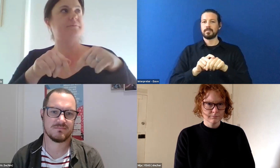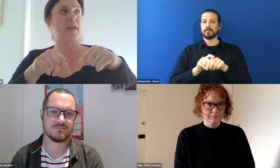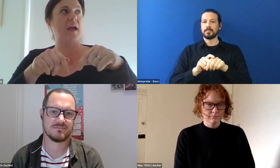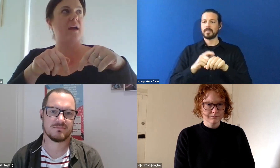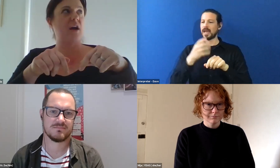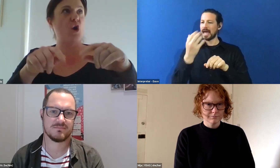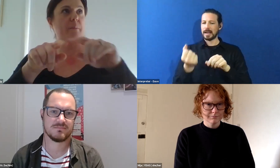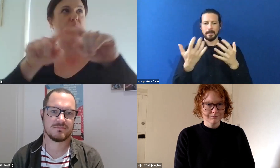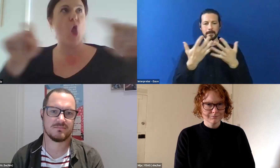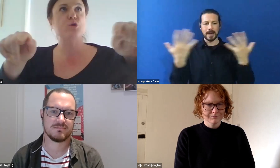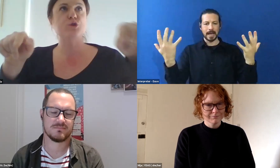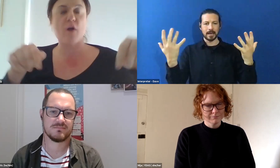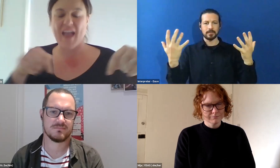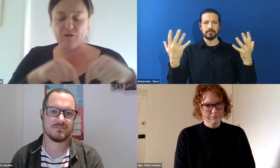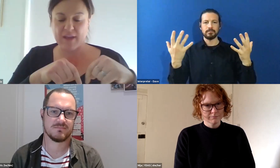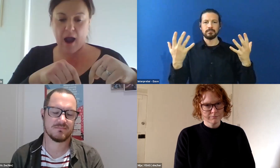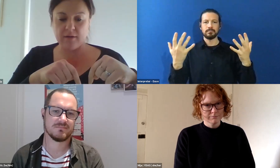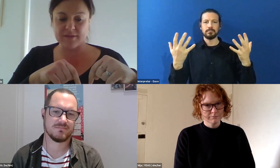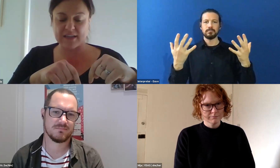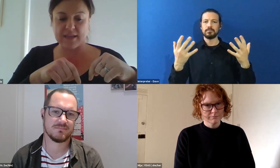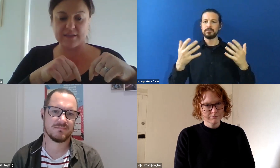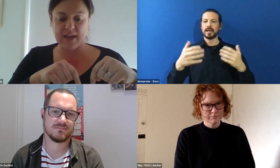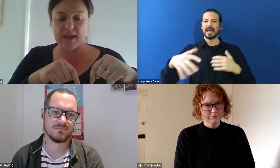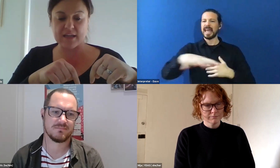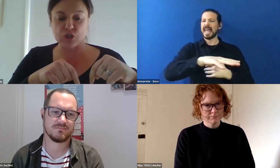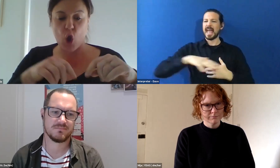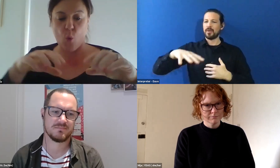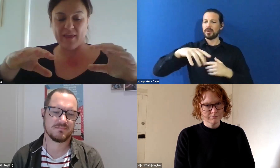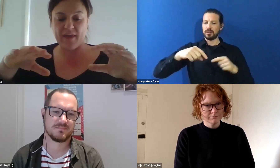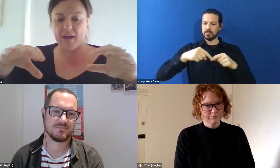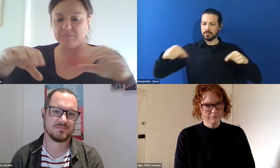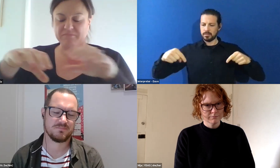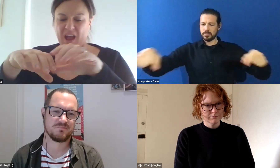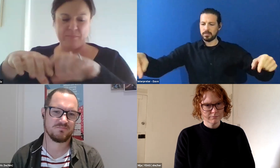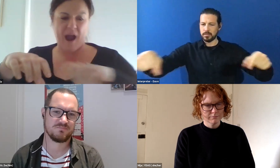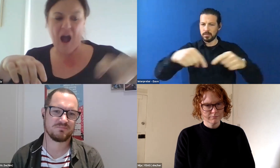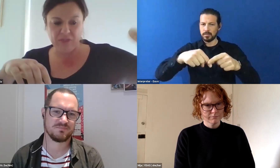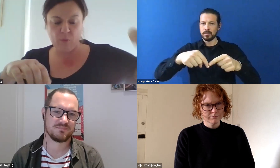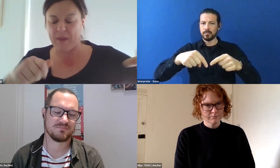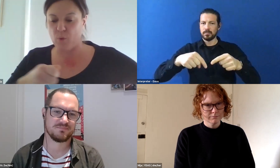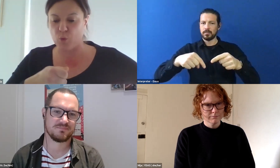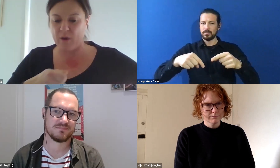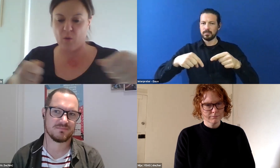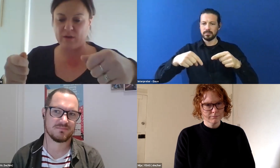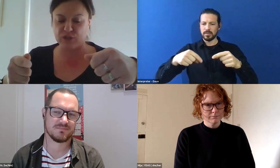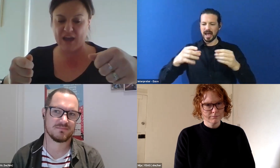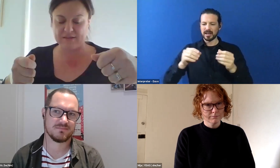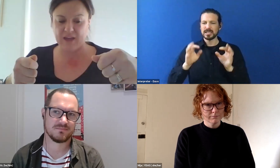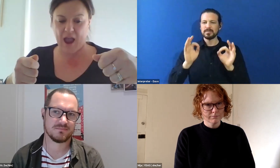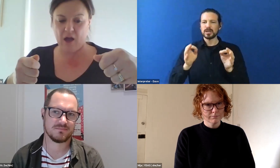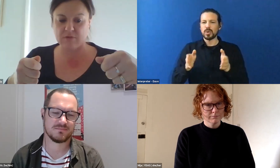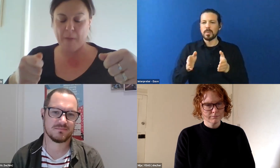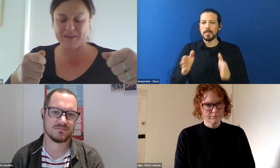big closed off area next to the stage with a path where people could wheel their